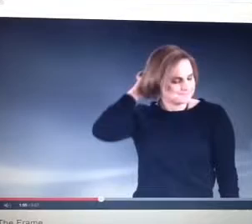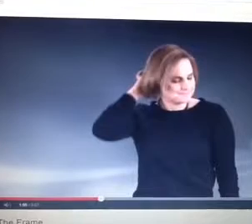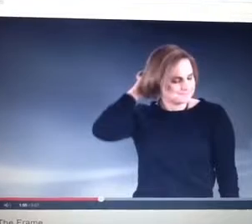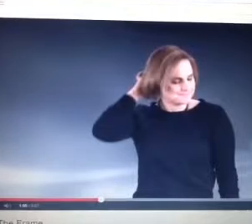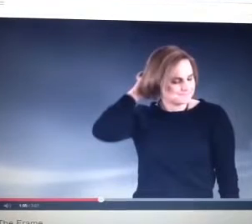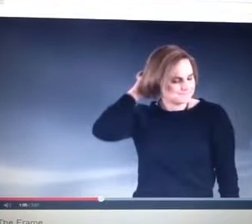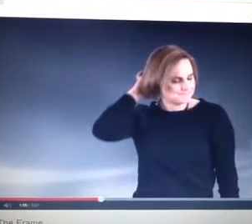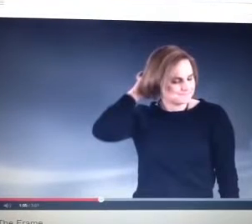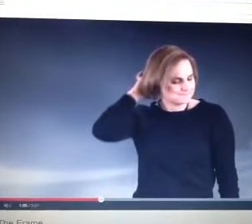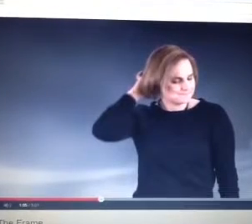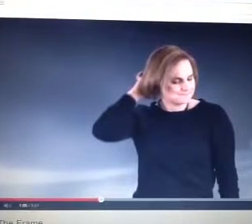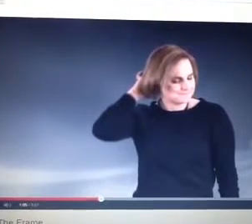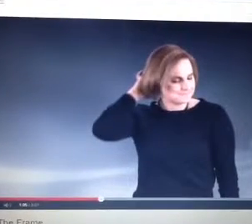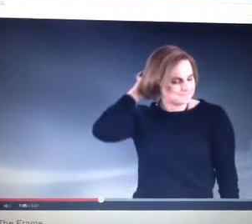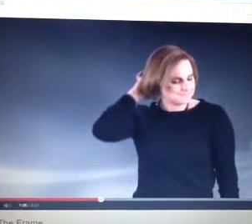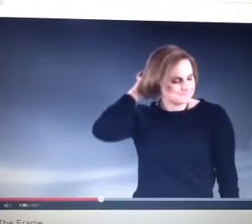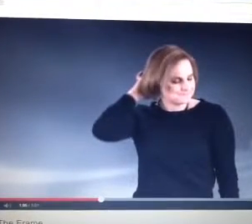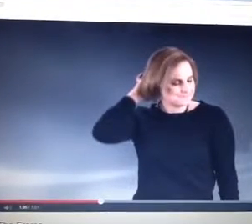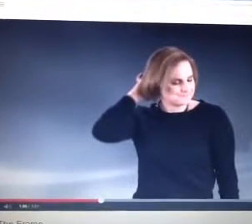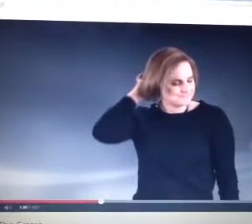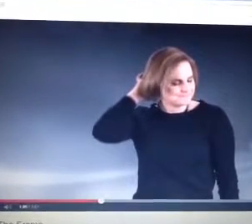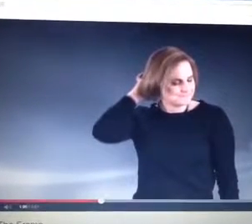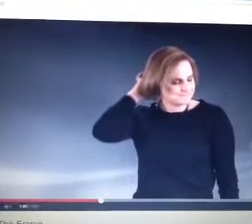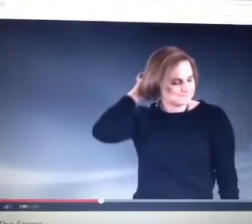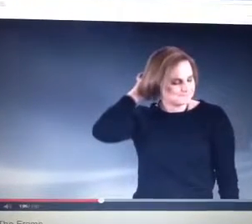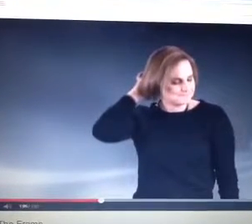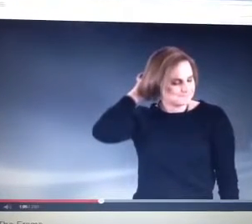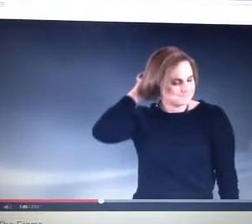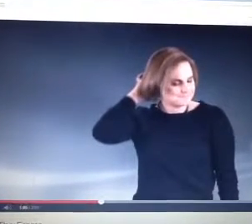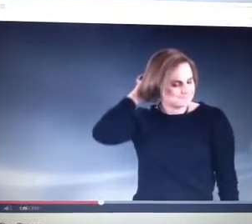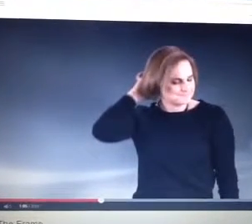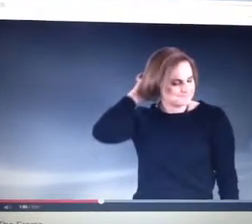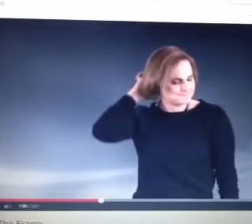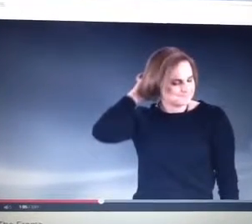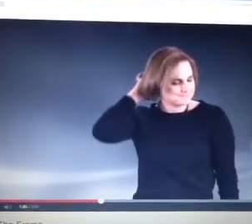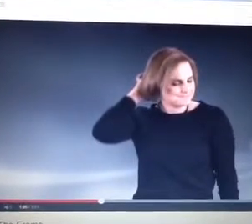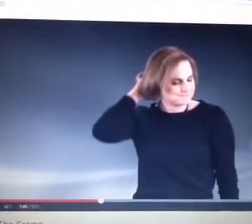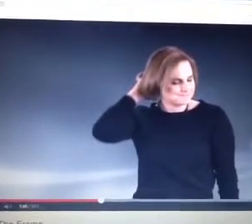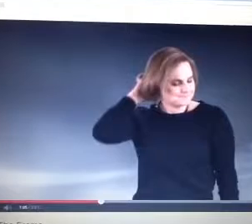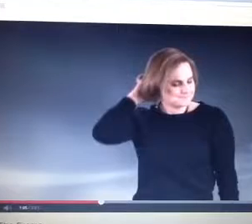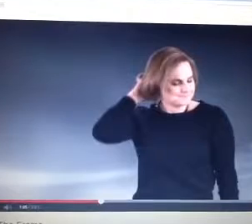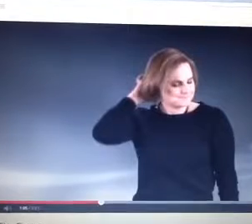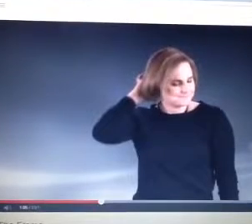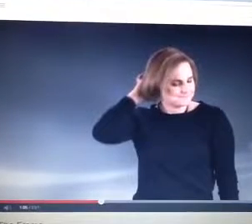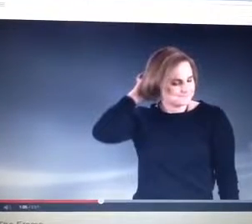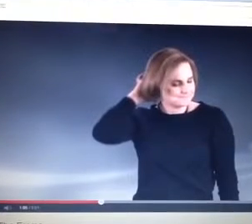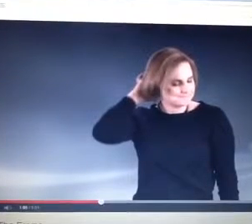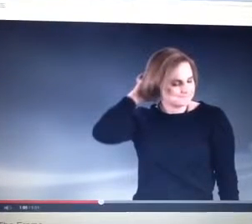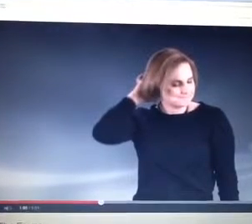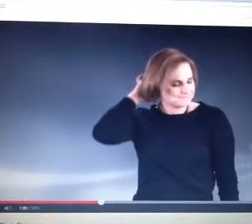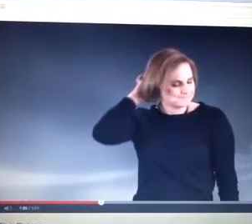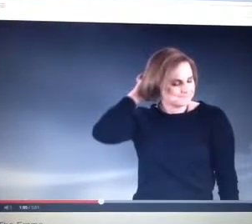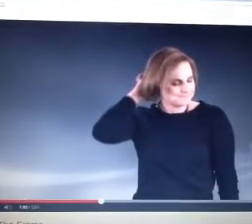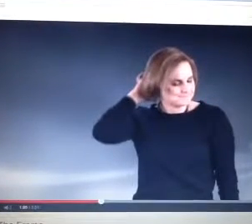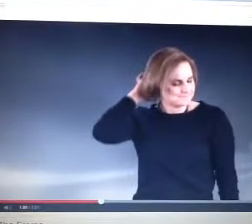One of the pictures I hung him up, and my husband looked at it and he didn't like it. So I took it down and I hung up another. He didn't like it, and I